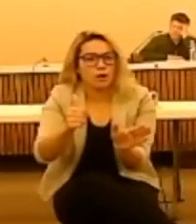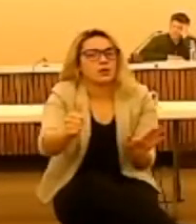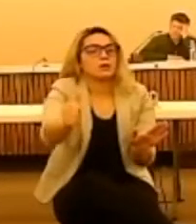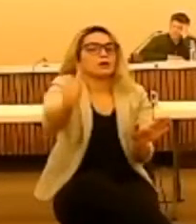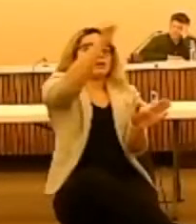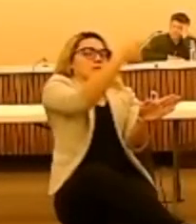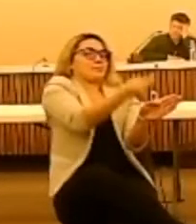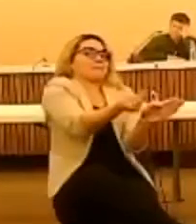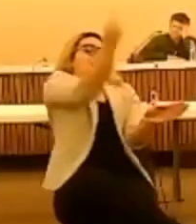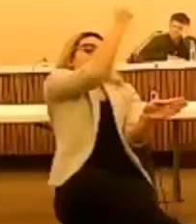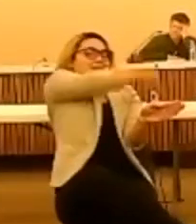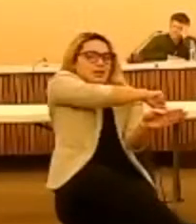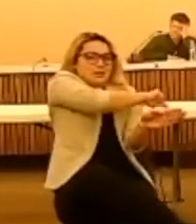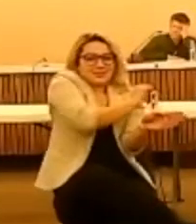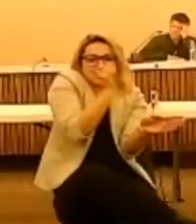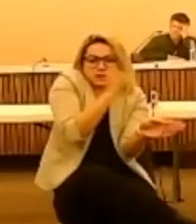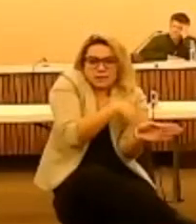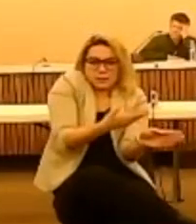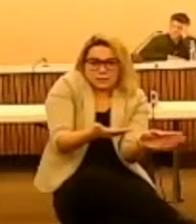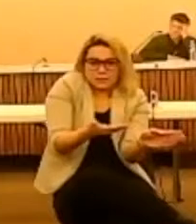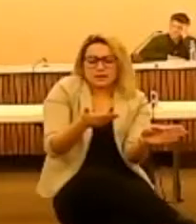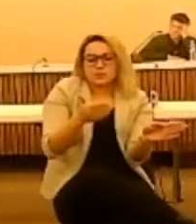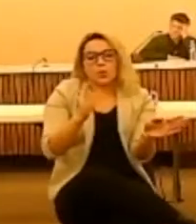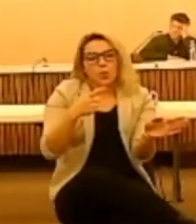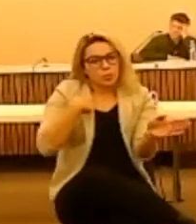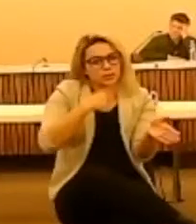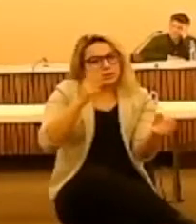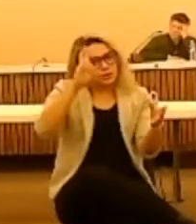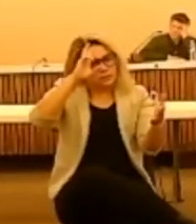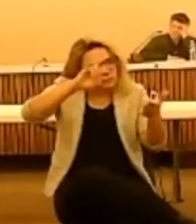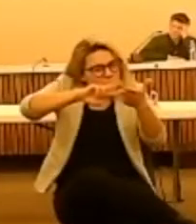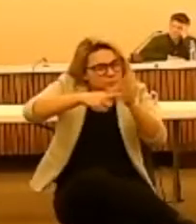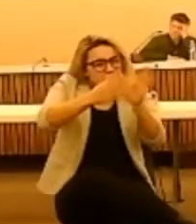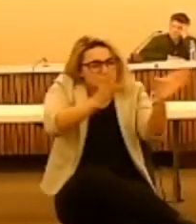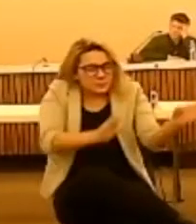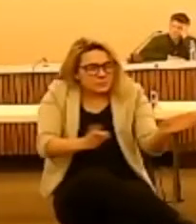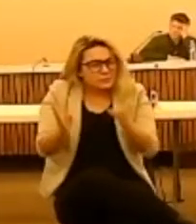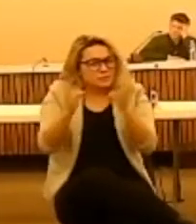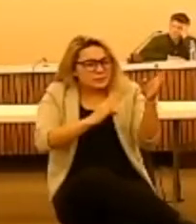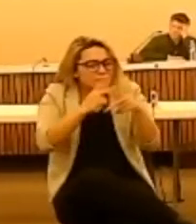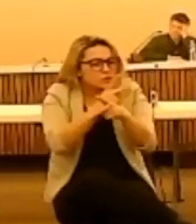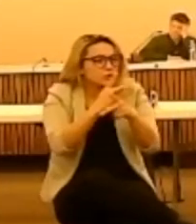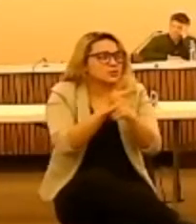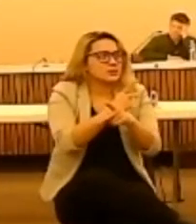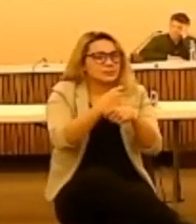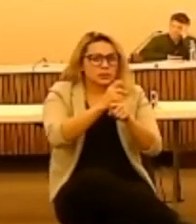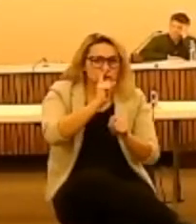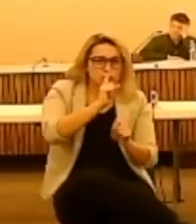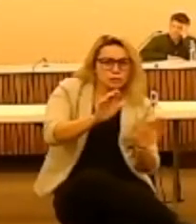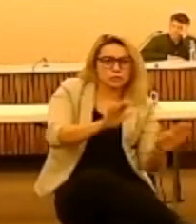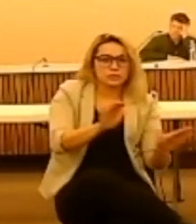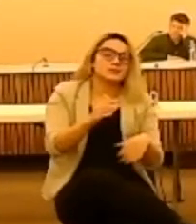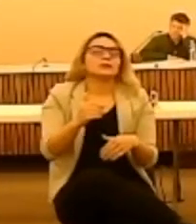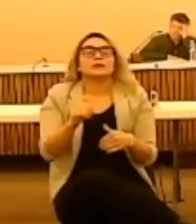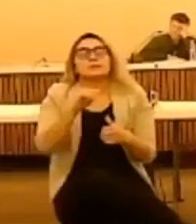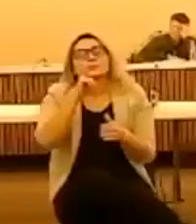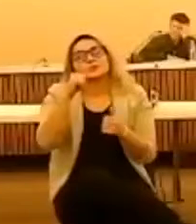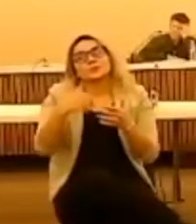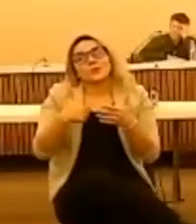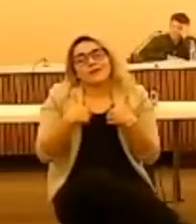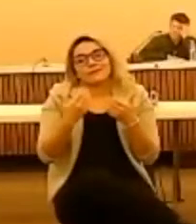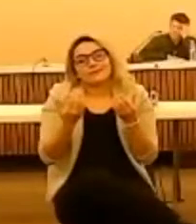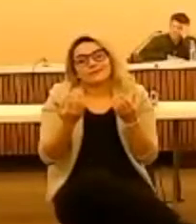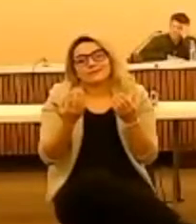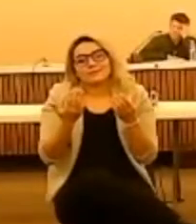was intentional, you know, again, and we can also look at, there's not a ton of space for buffering there, but we can certainly look